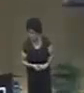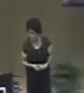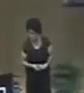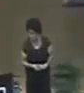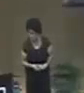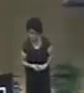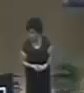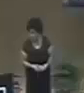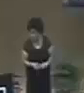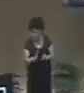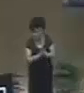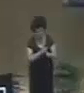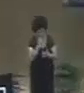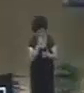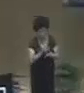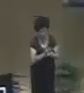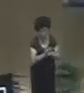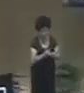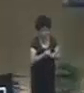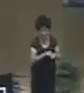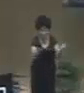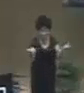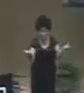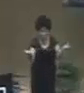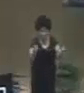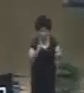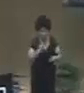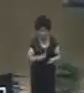source. We're happy to share it with people who want to use it.